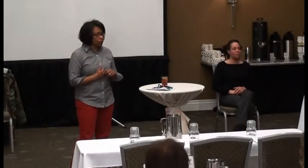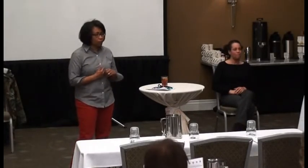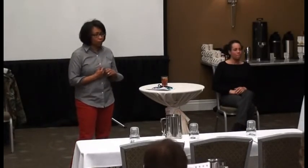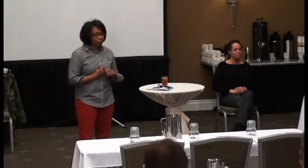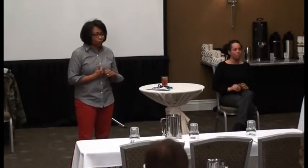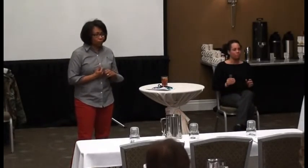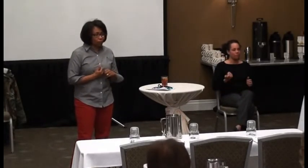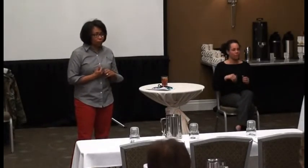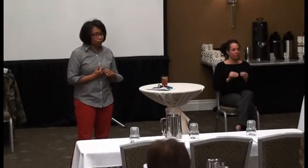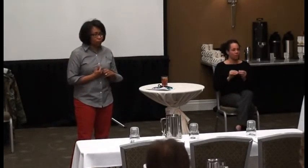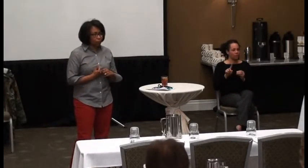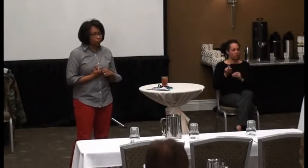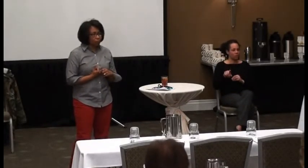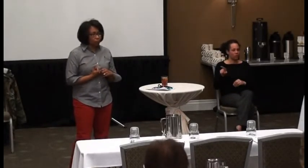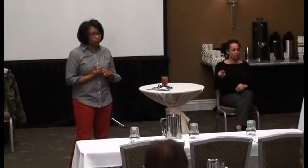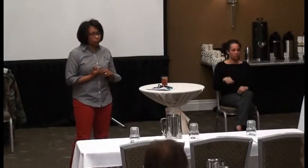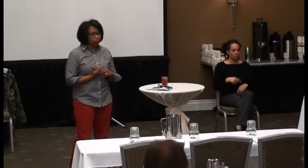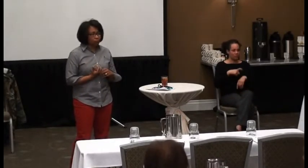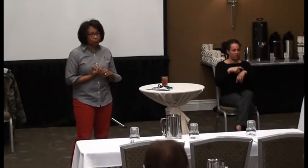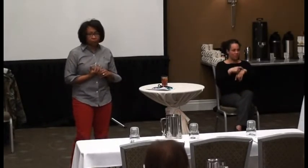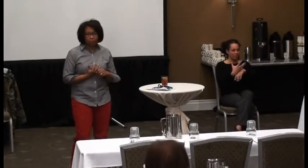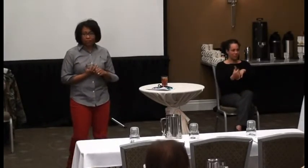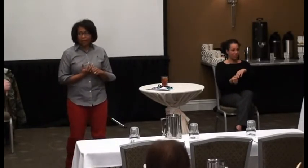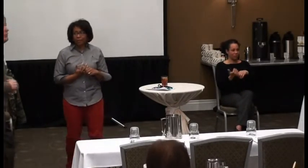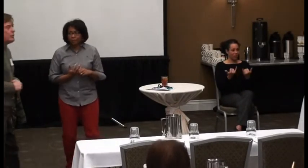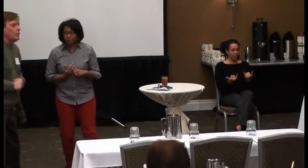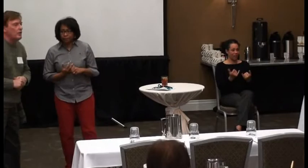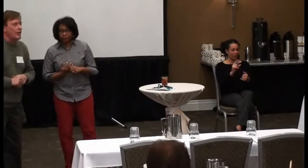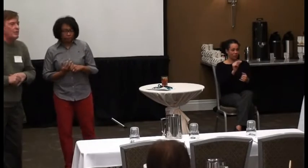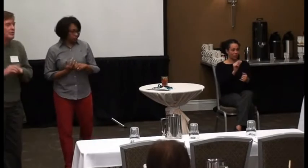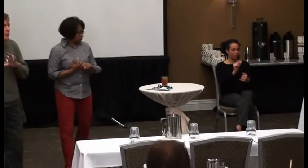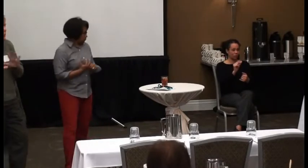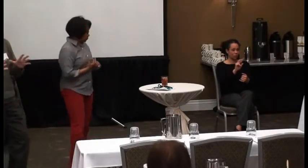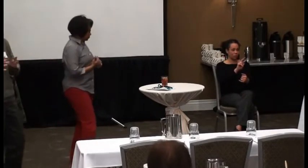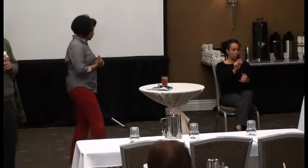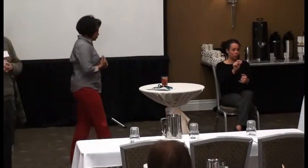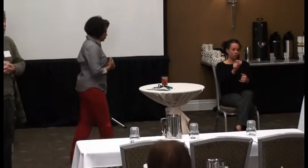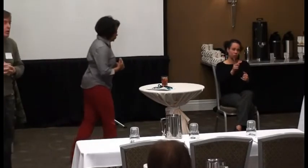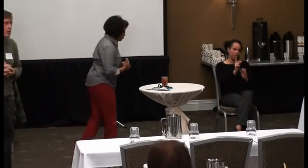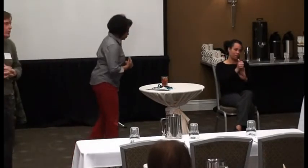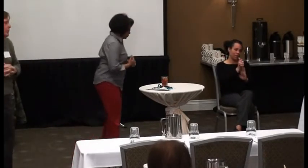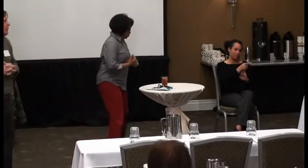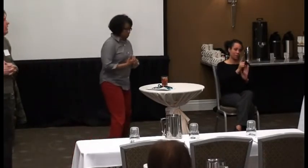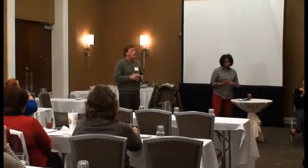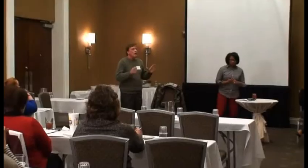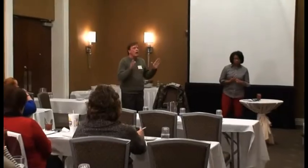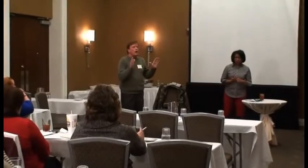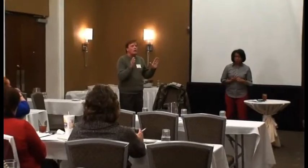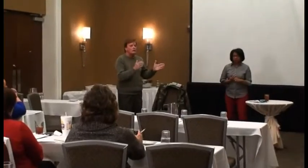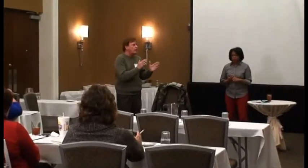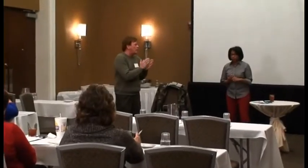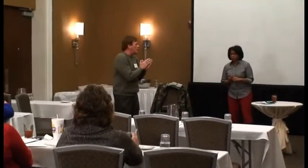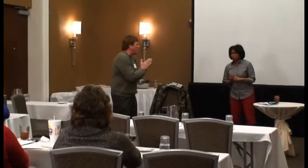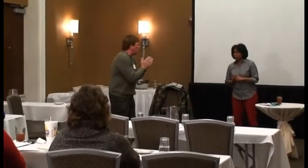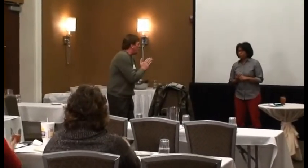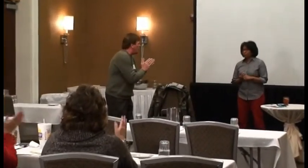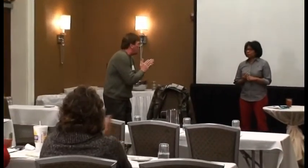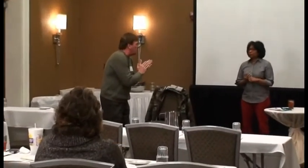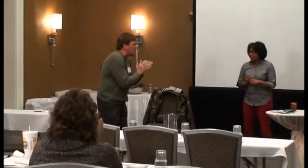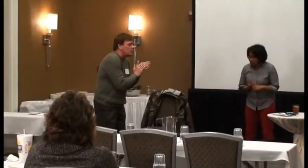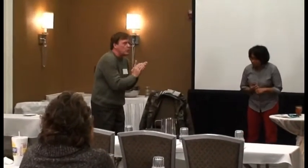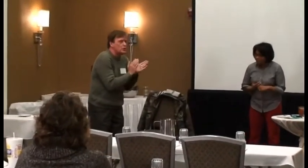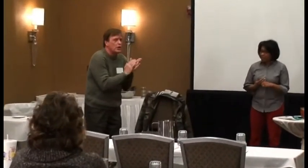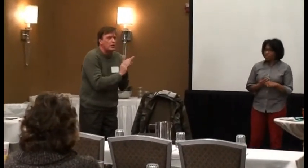Any more questions? We're running out of time. It's 20 after, so we only have 10 more minutes until we're gone too. Thank you, Doctor.